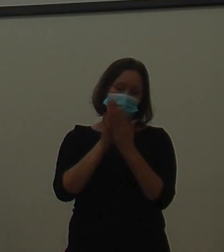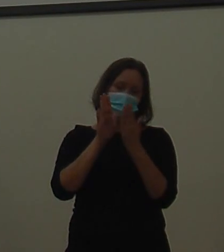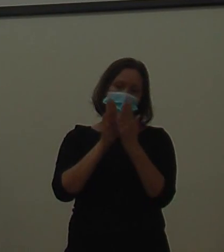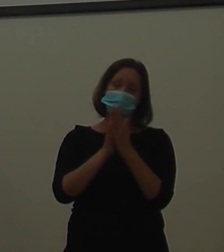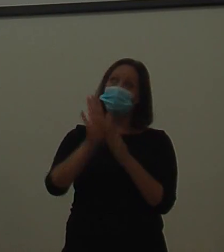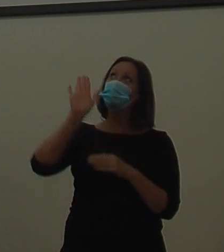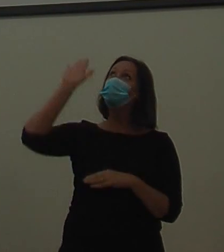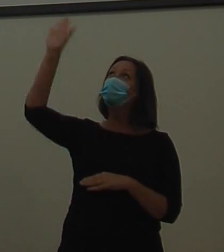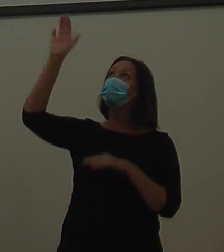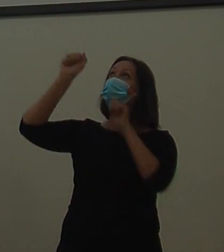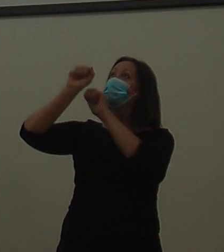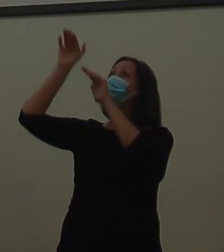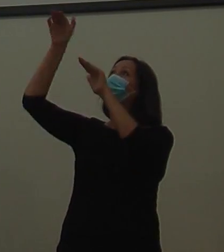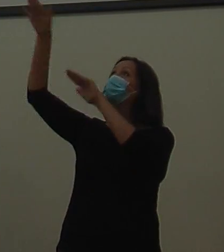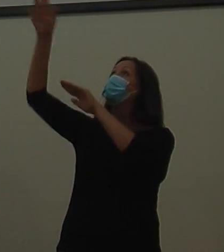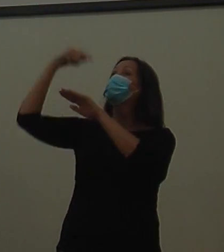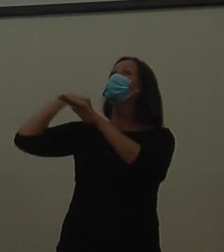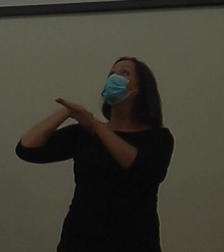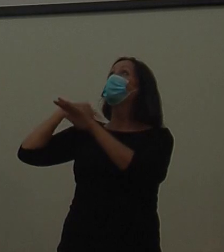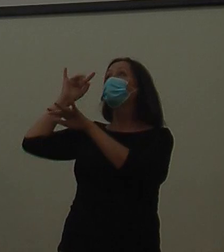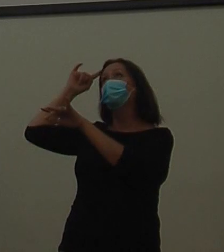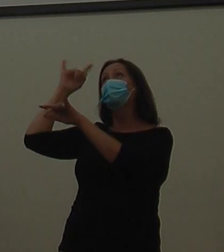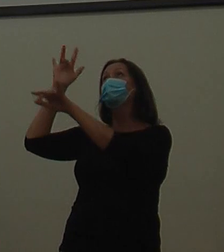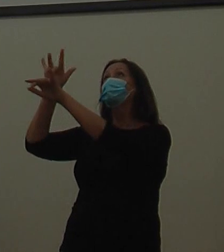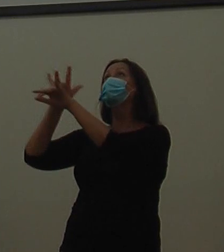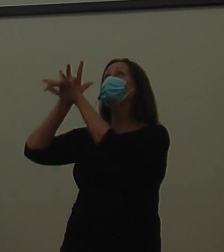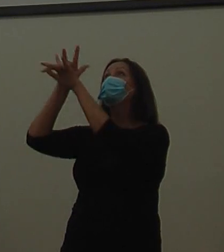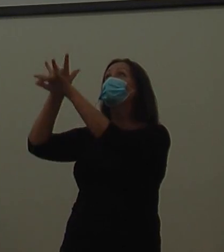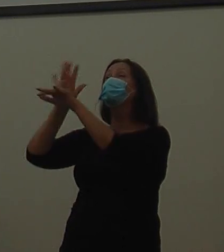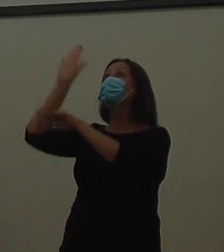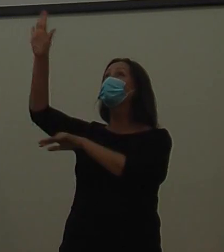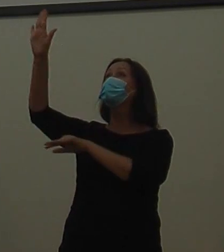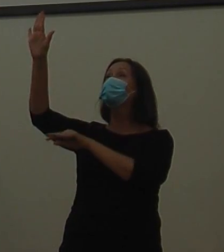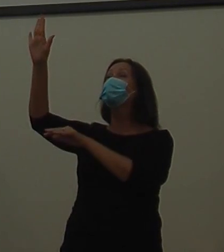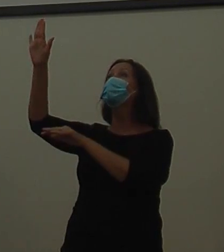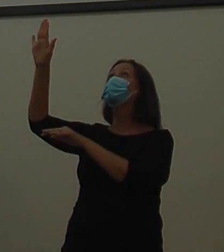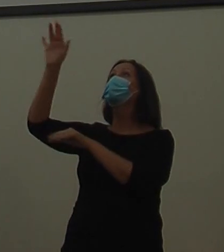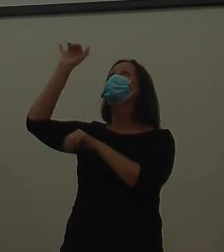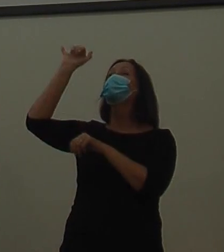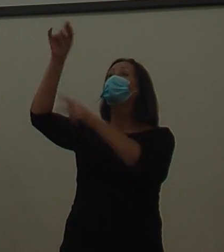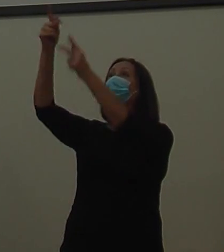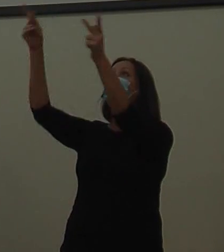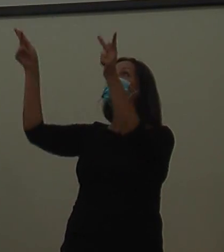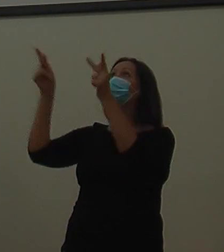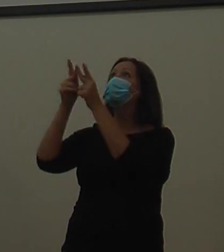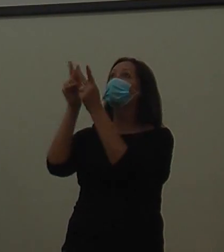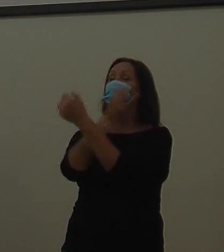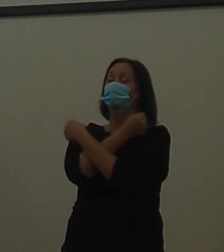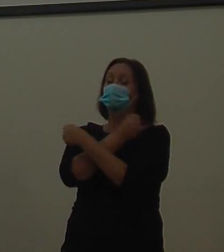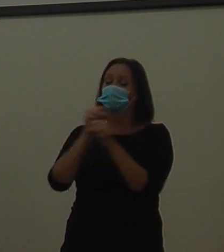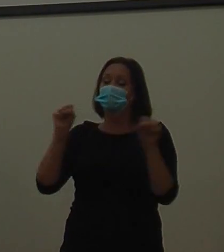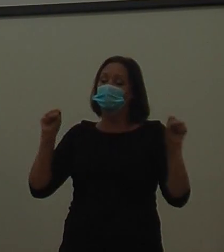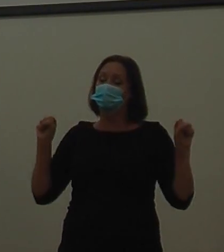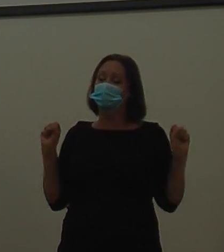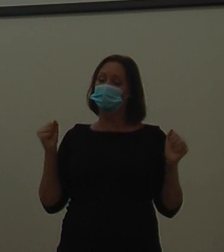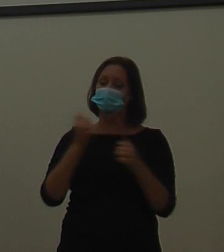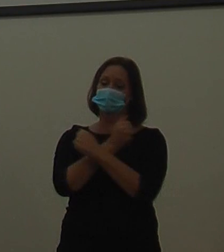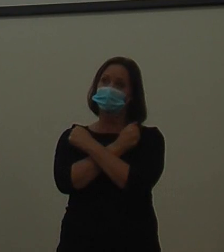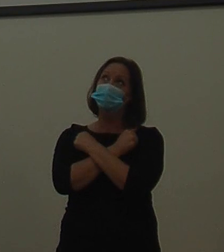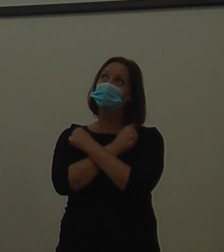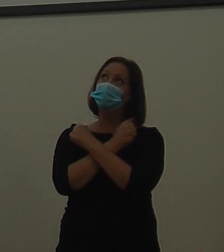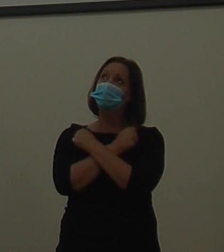I'm fixed upon it, mount of thy redeeming